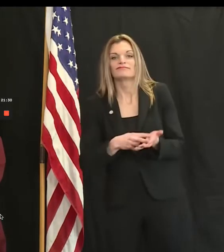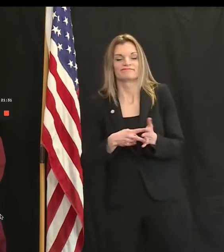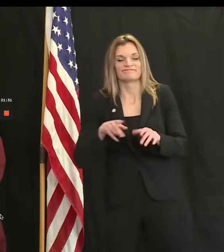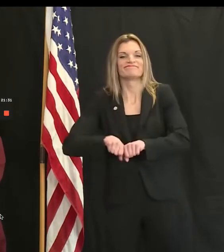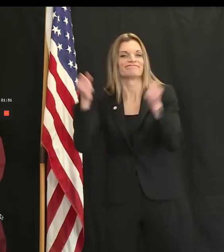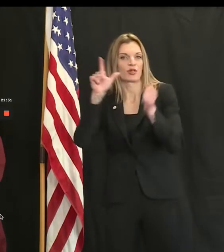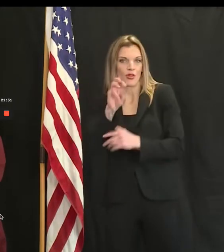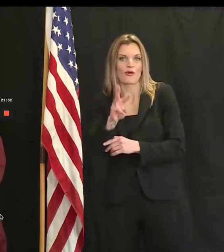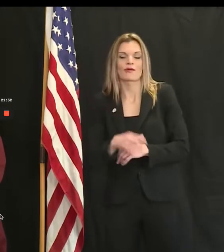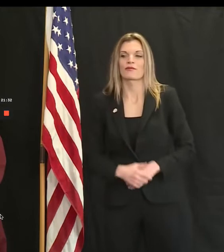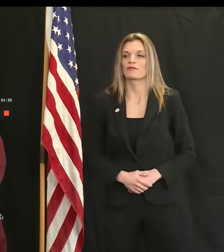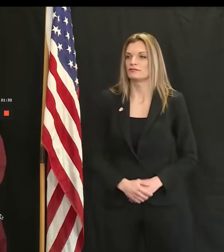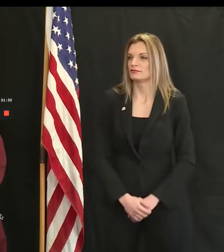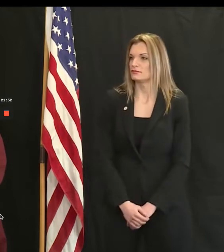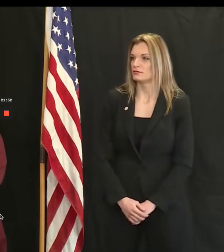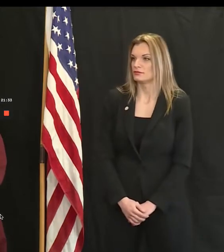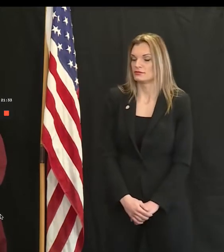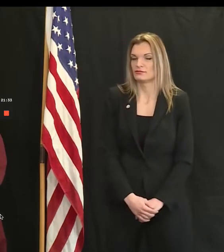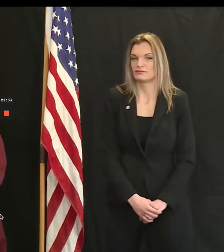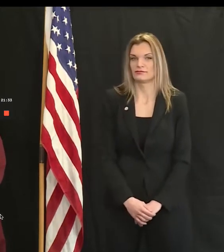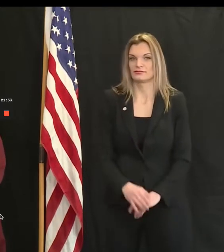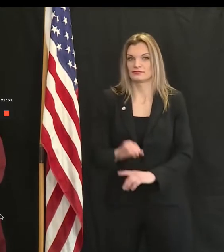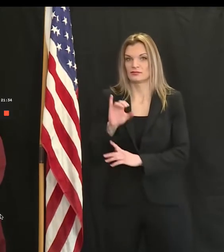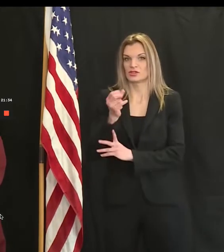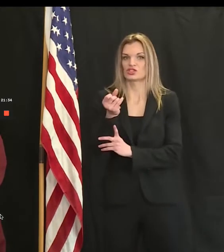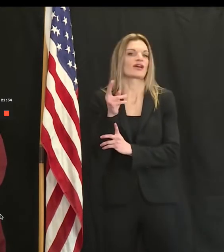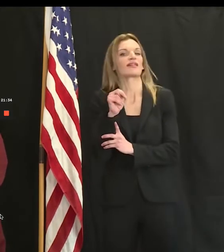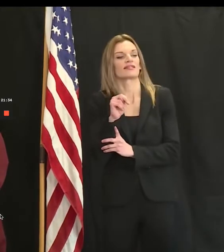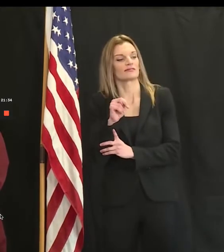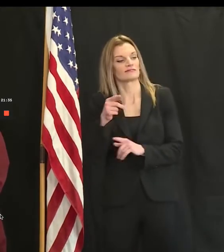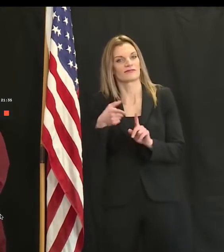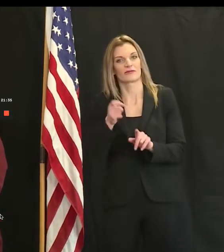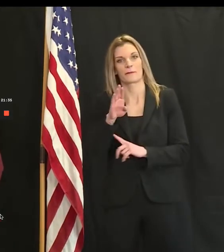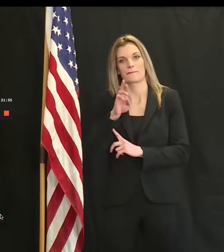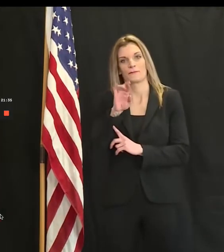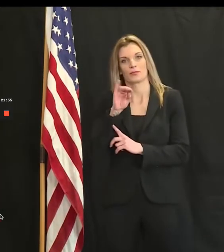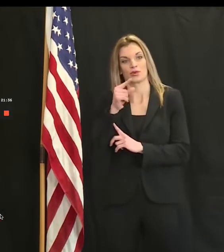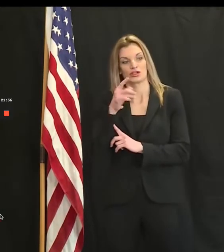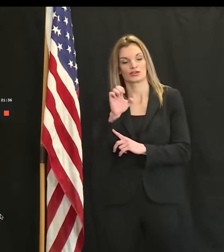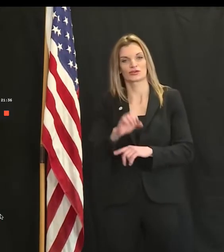Thank you. Next is Jonathan Osteen from Bridge.